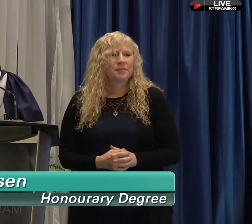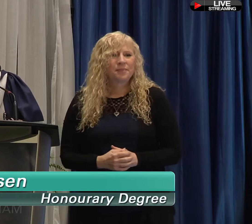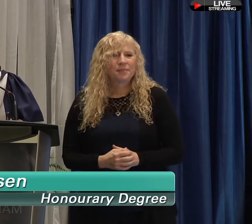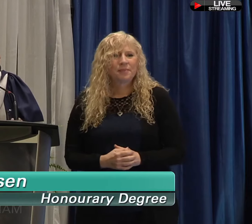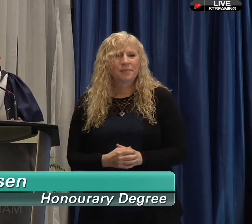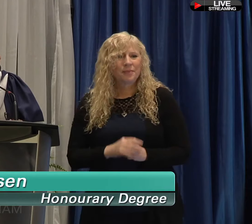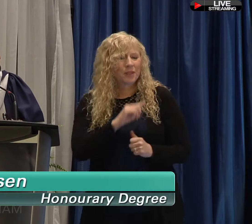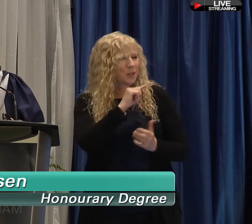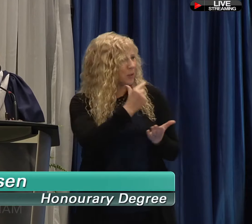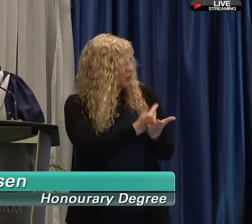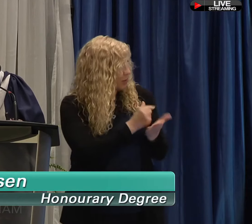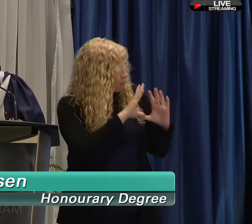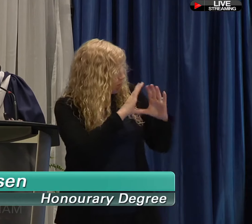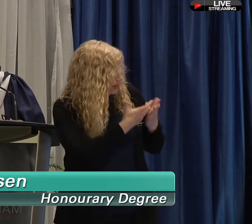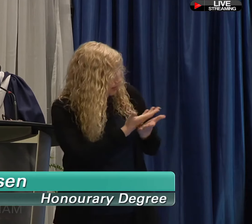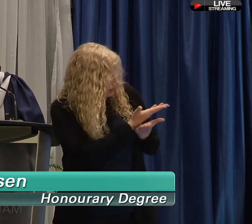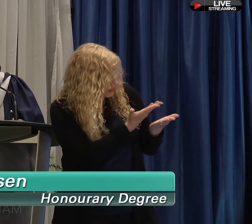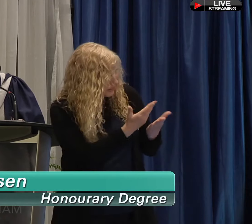members of the graduating class,